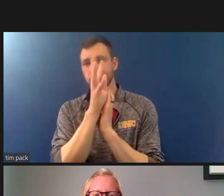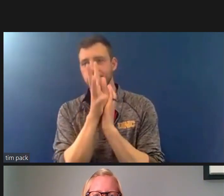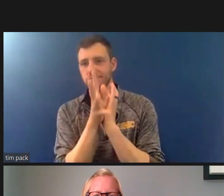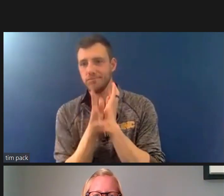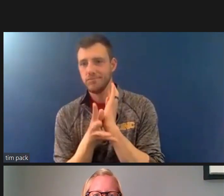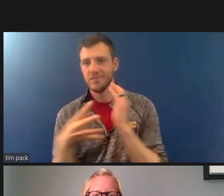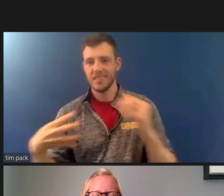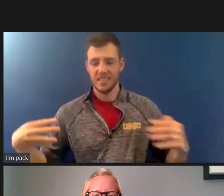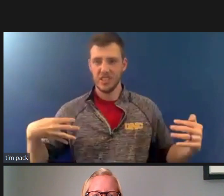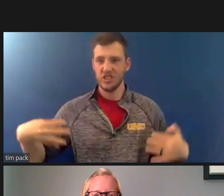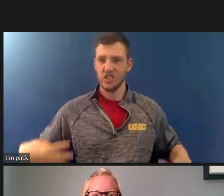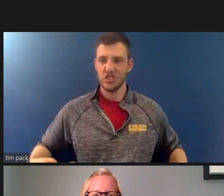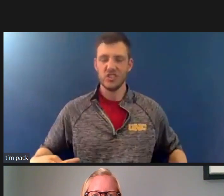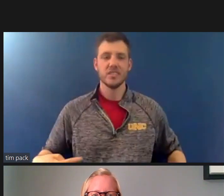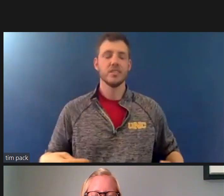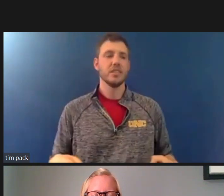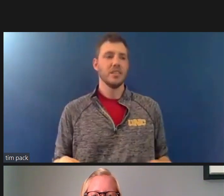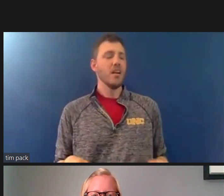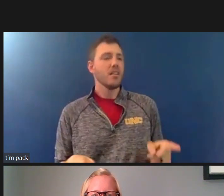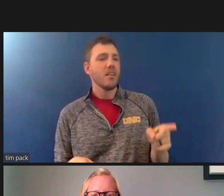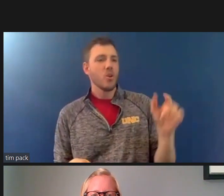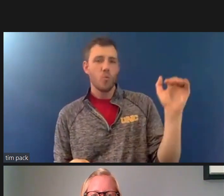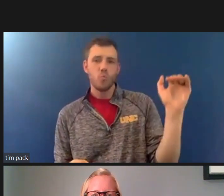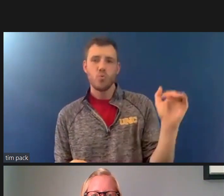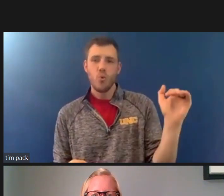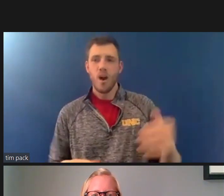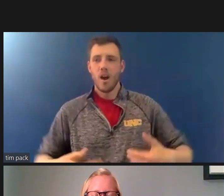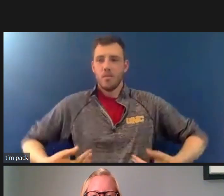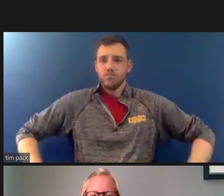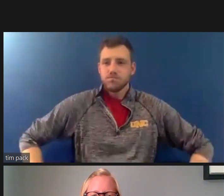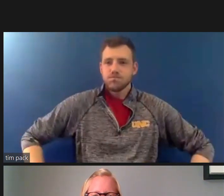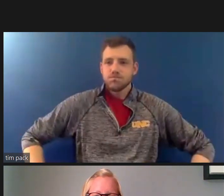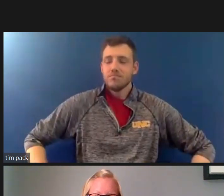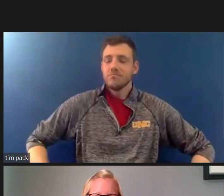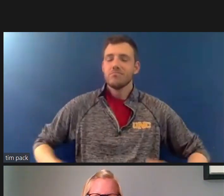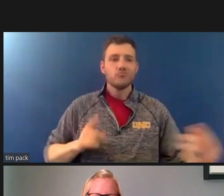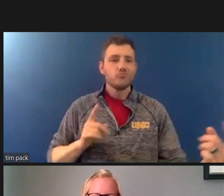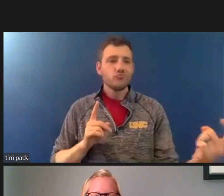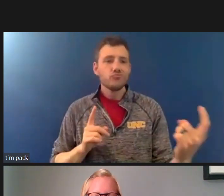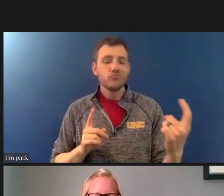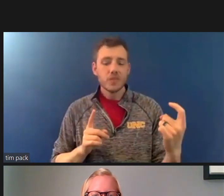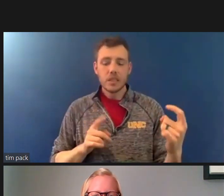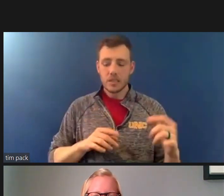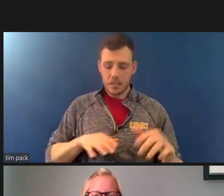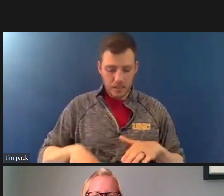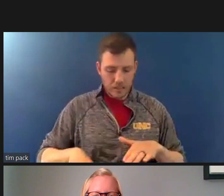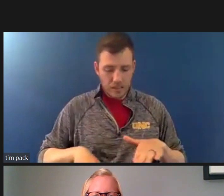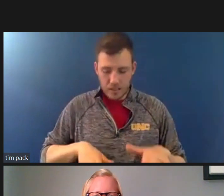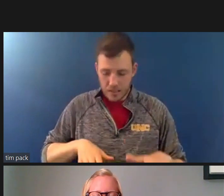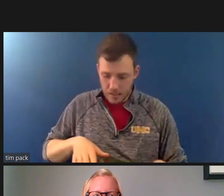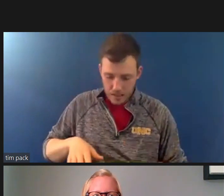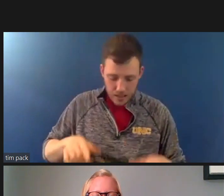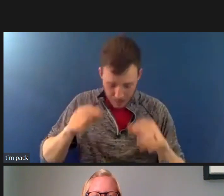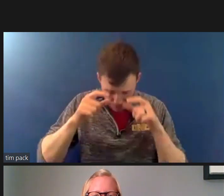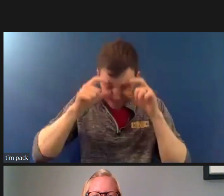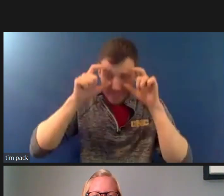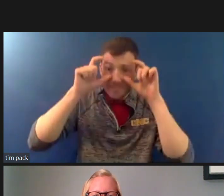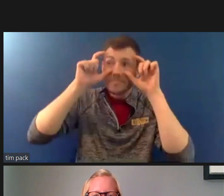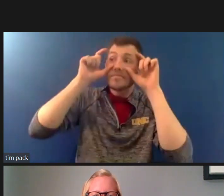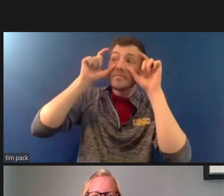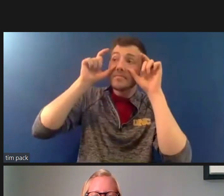boy and very fat. He came forward, searching out safe lodgments for his feet, and then looked up through thick